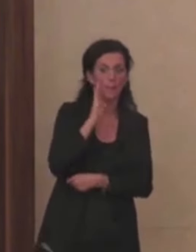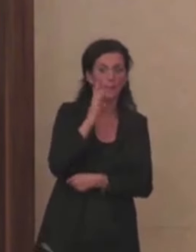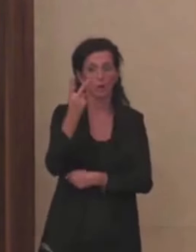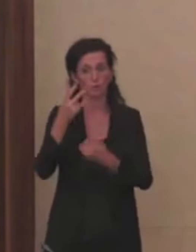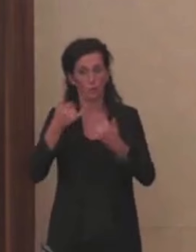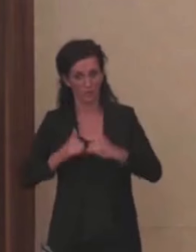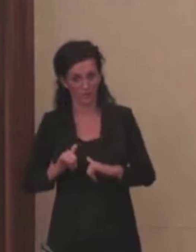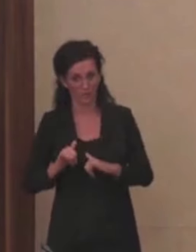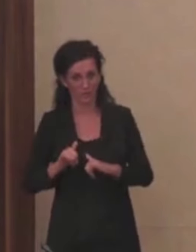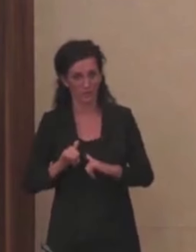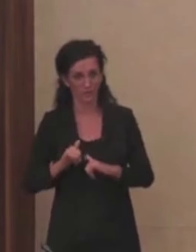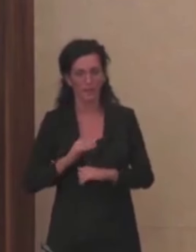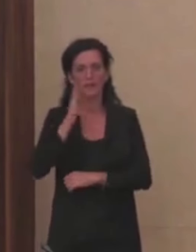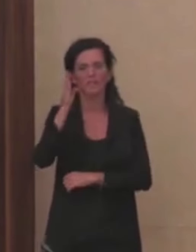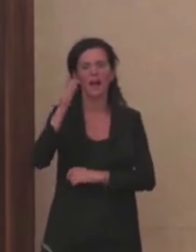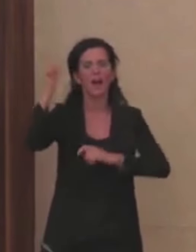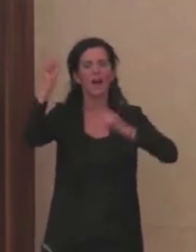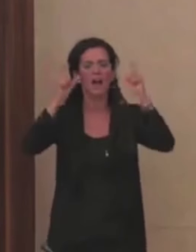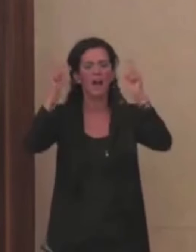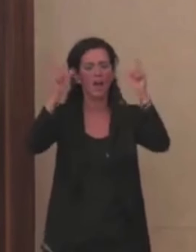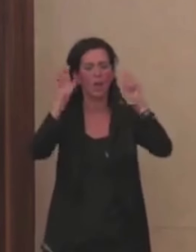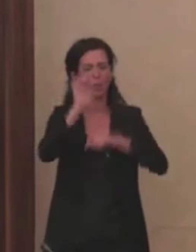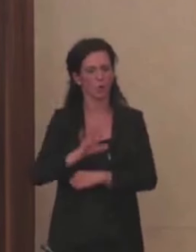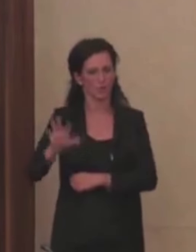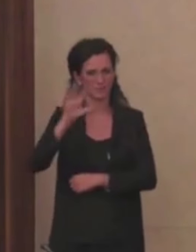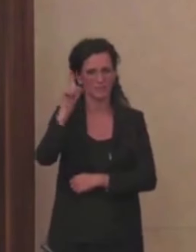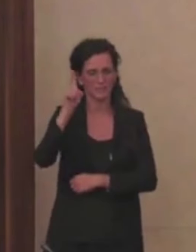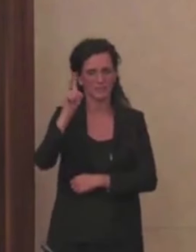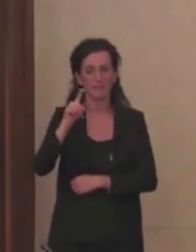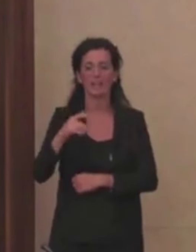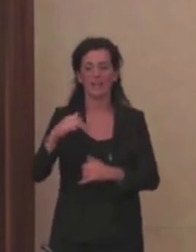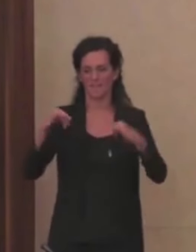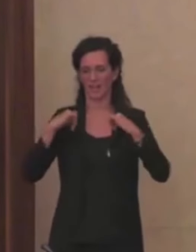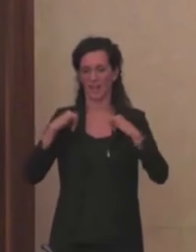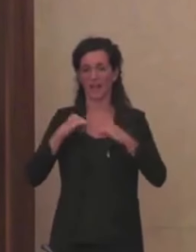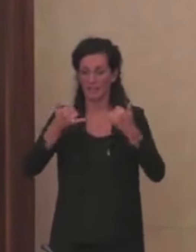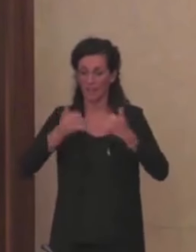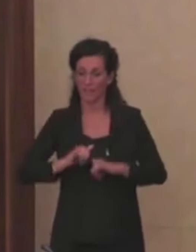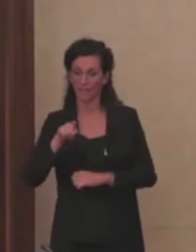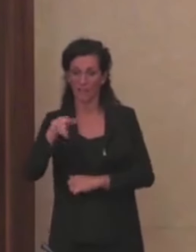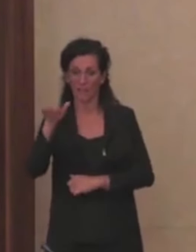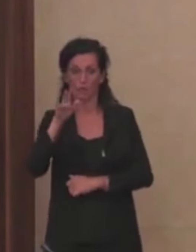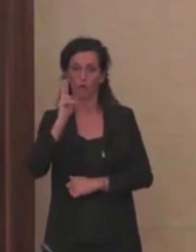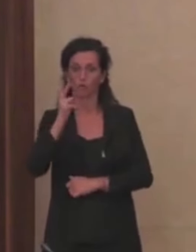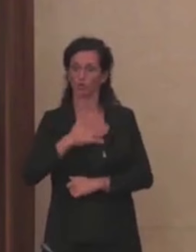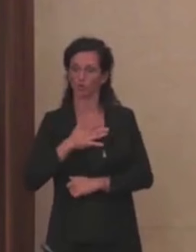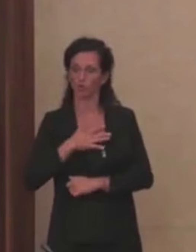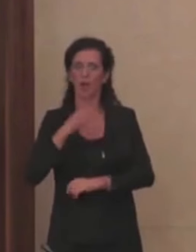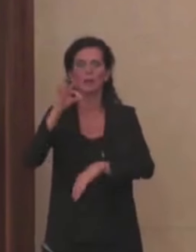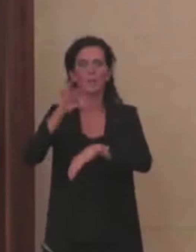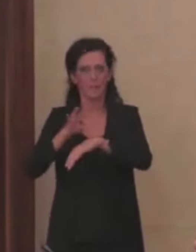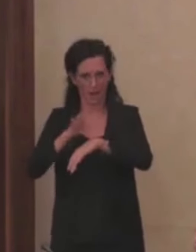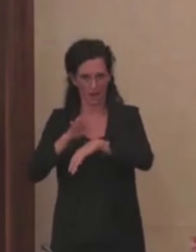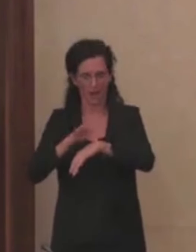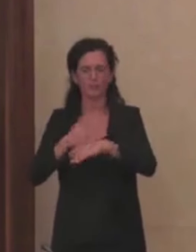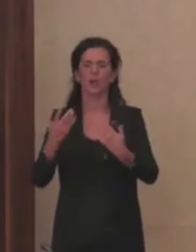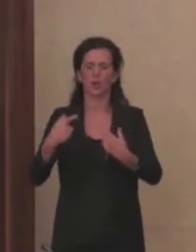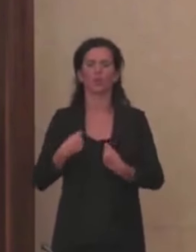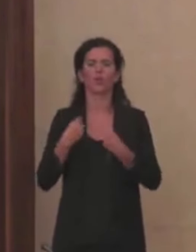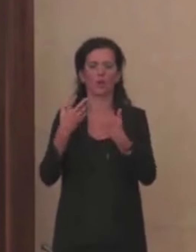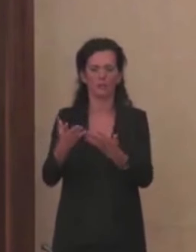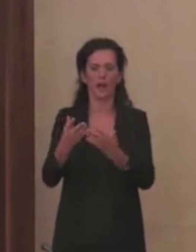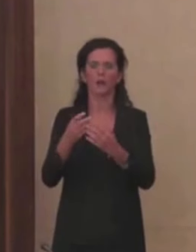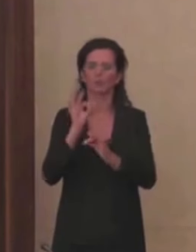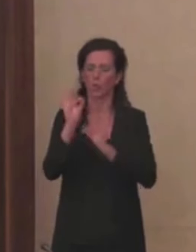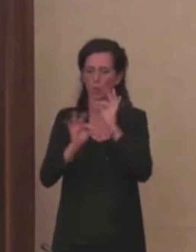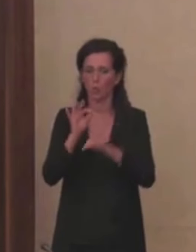a family, a father and 2 kids who went to Euro Disney. The father is sick, and